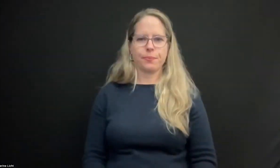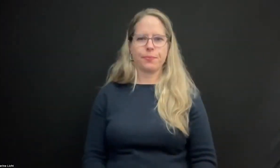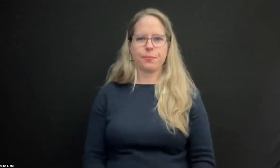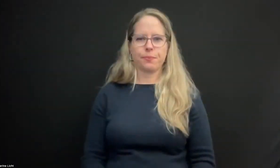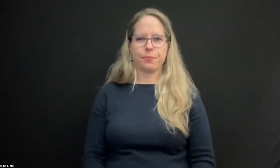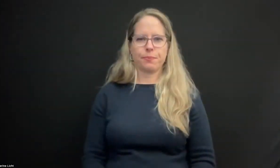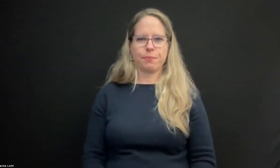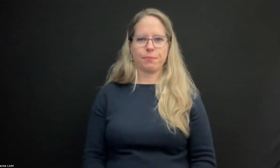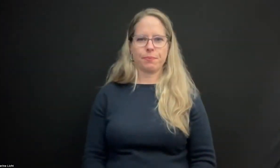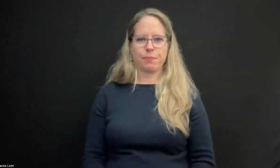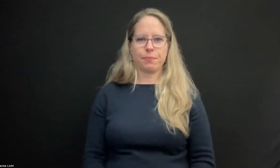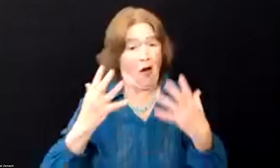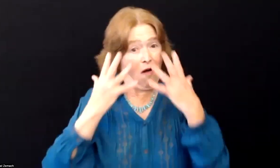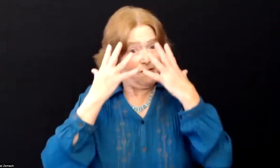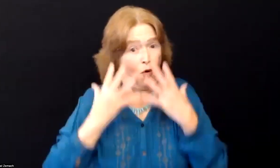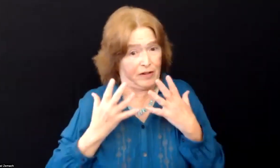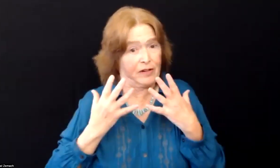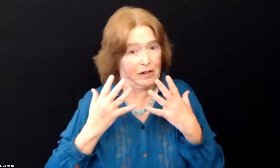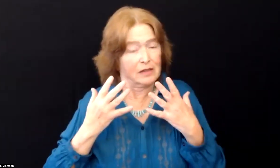experience? This is Rachel.